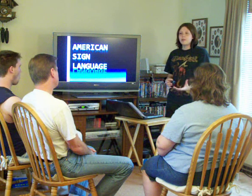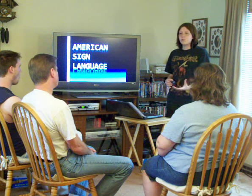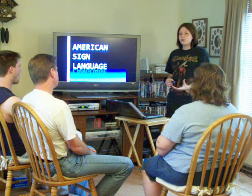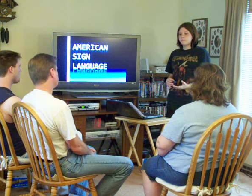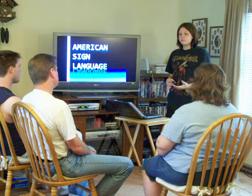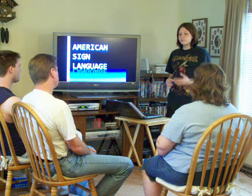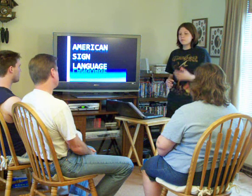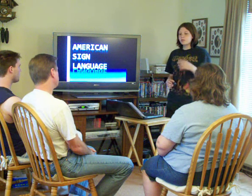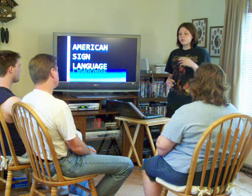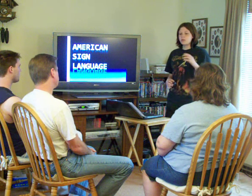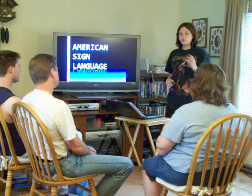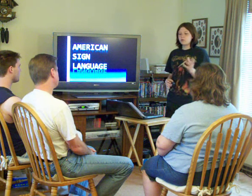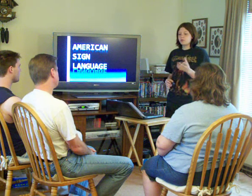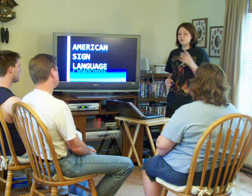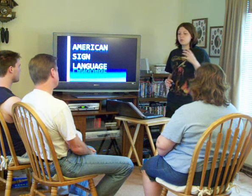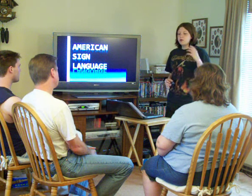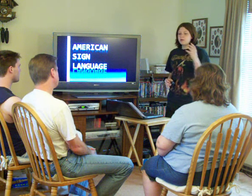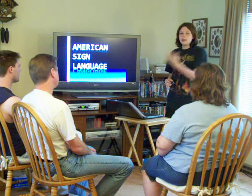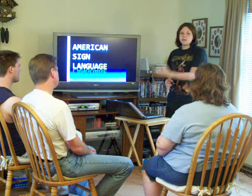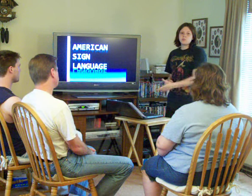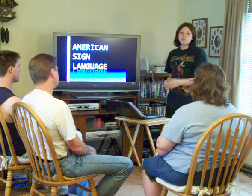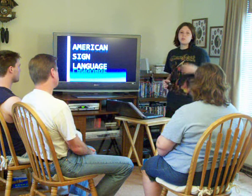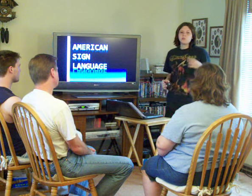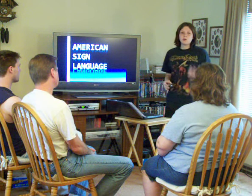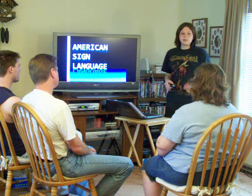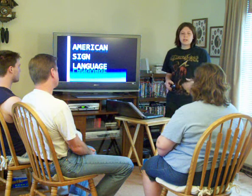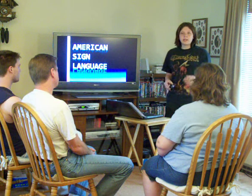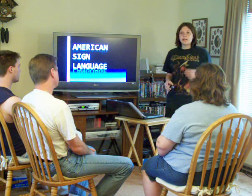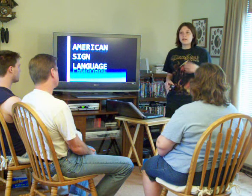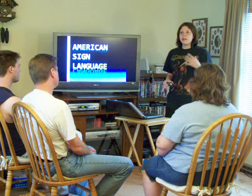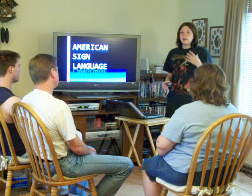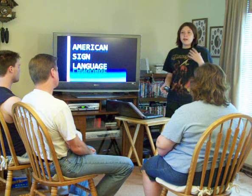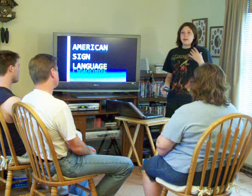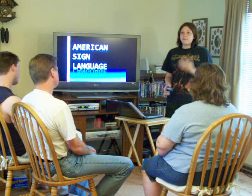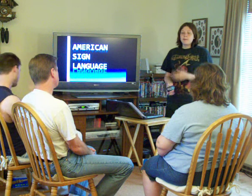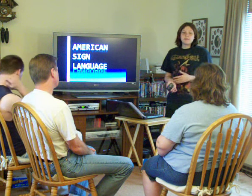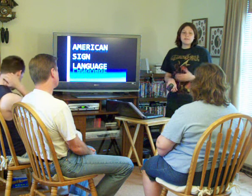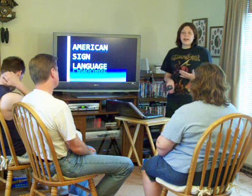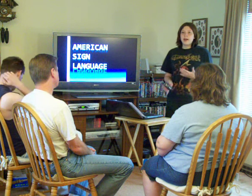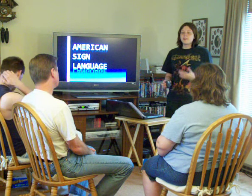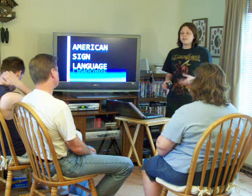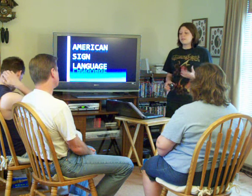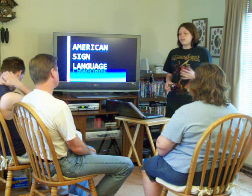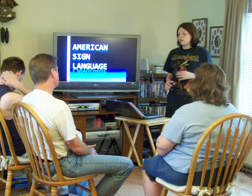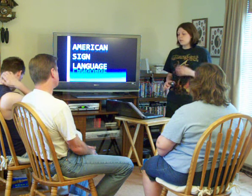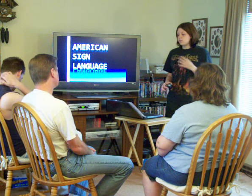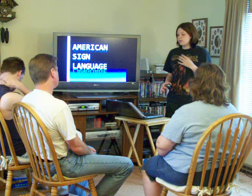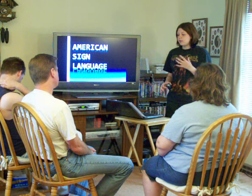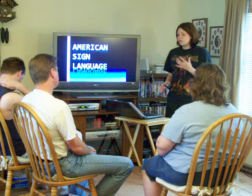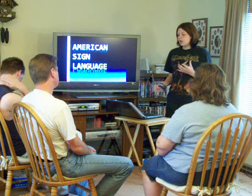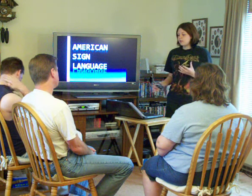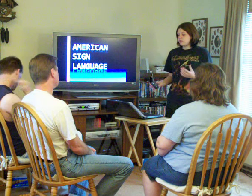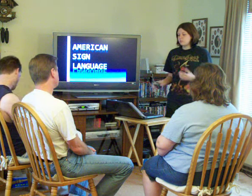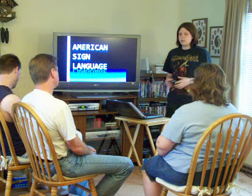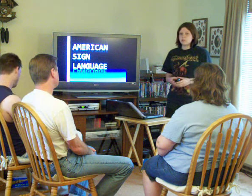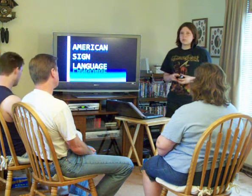one, in order to tell them what to do or what they needed. And if families didn't have this, then the deaf child simply could